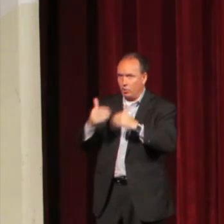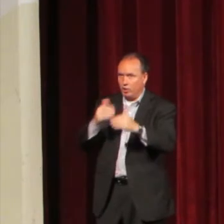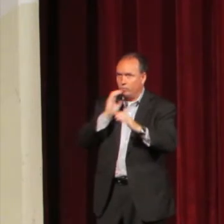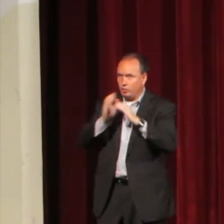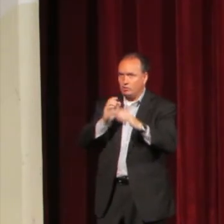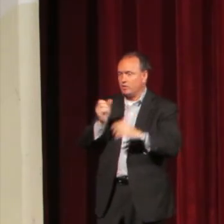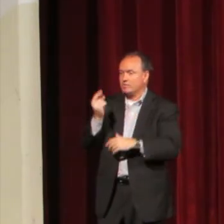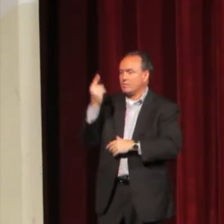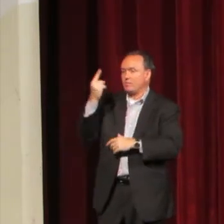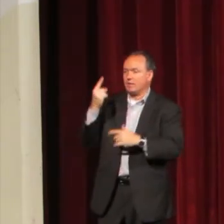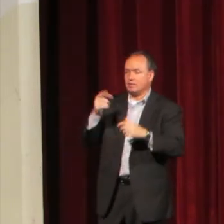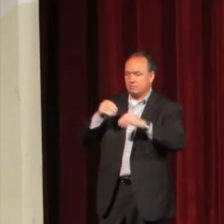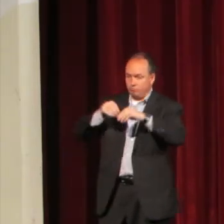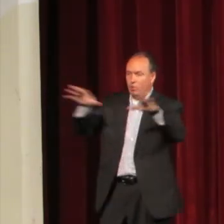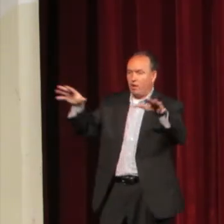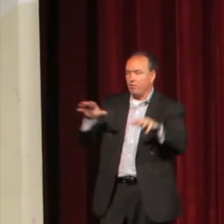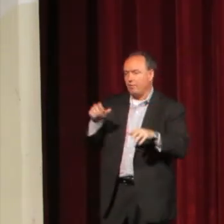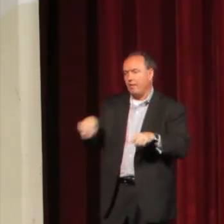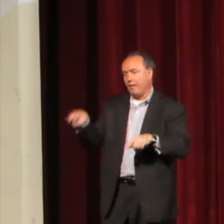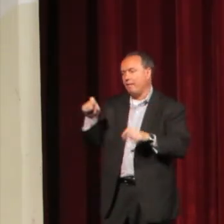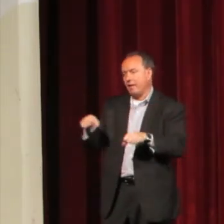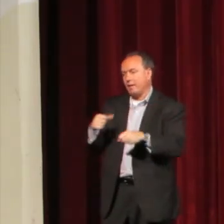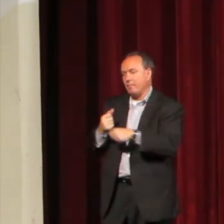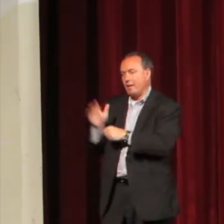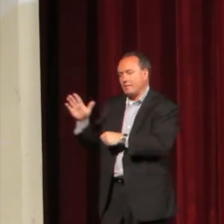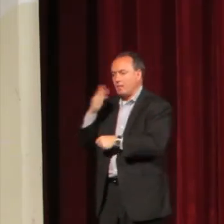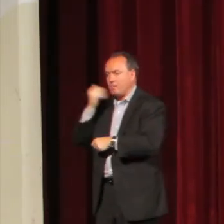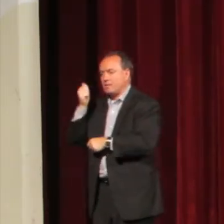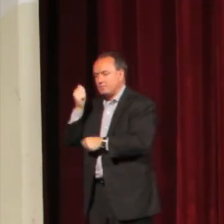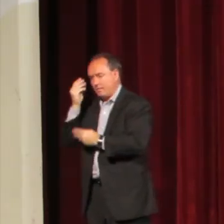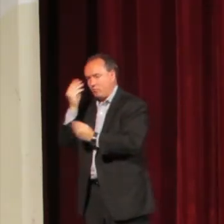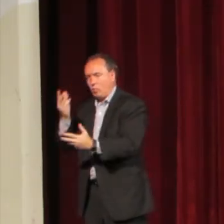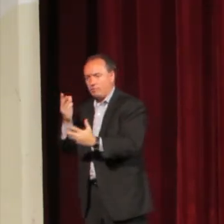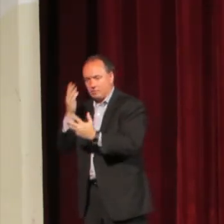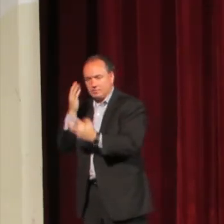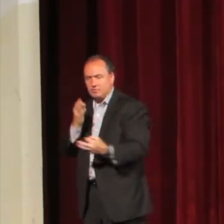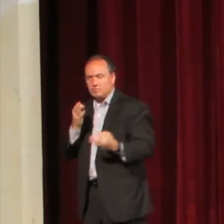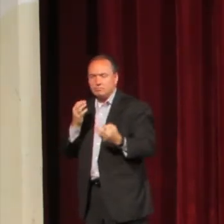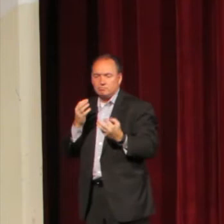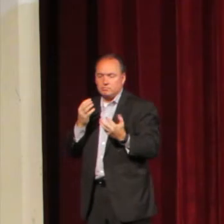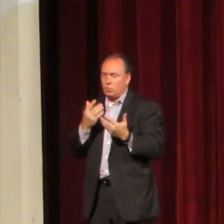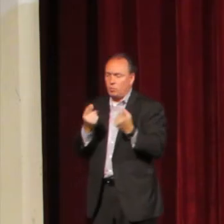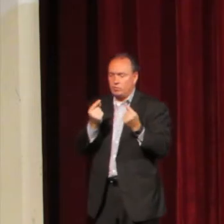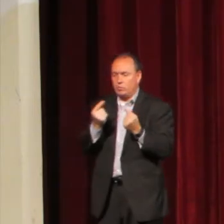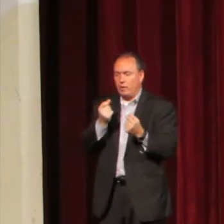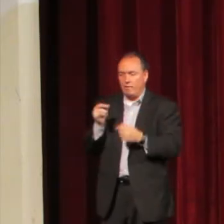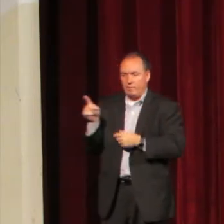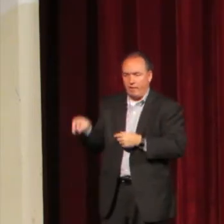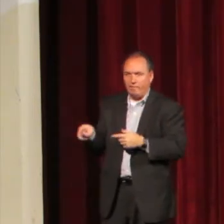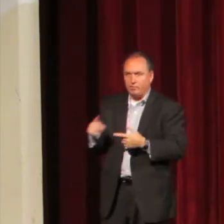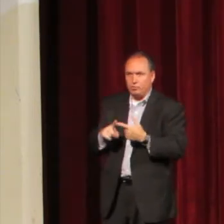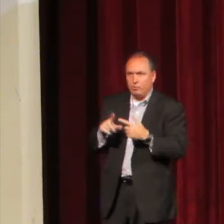if stuff is put out. That way, they can again make their best informed decision as to what to do, whether they have